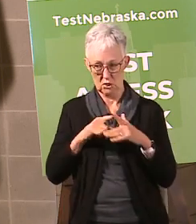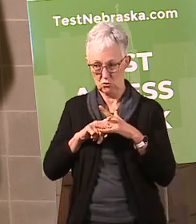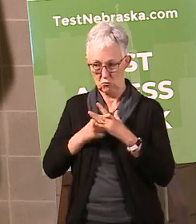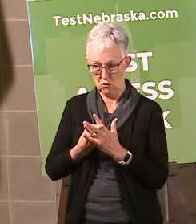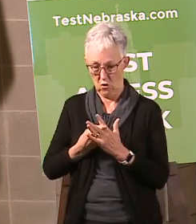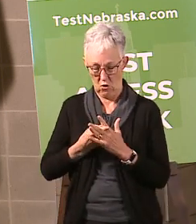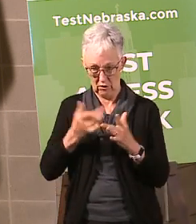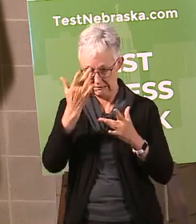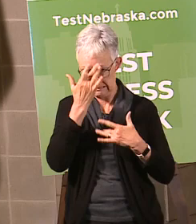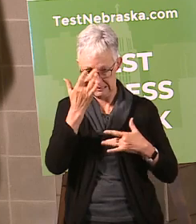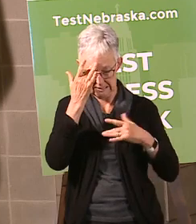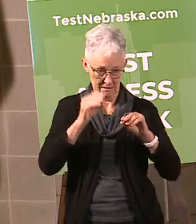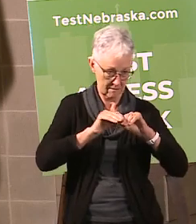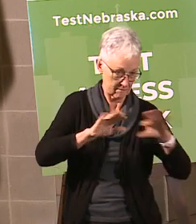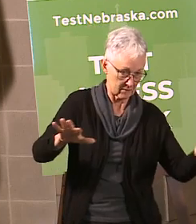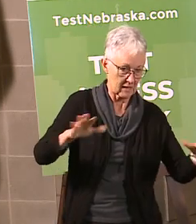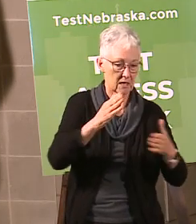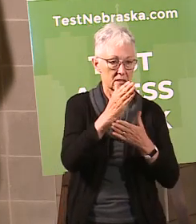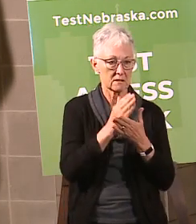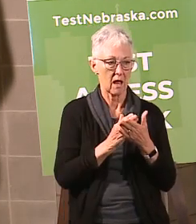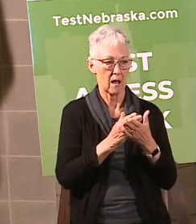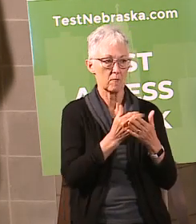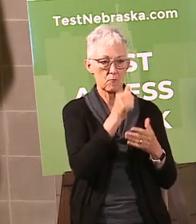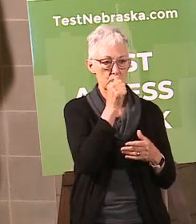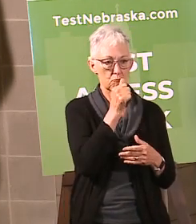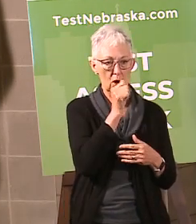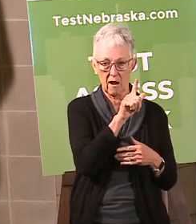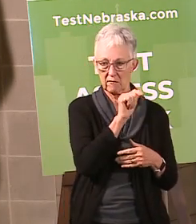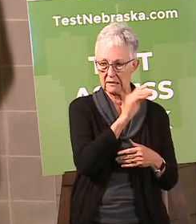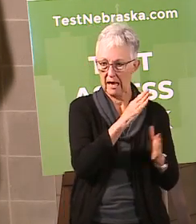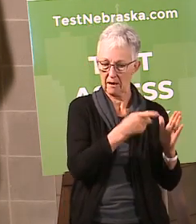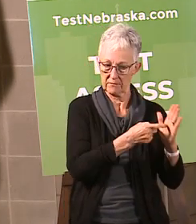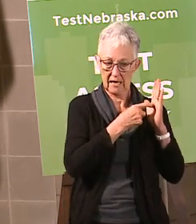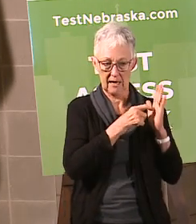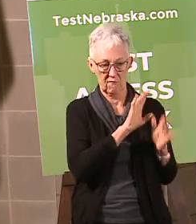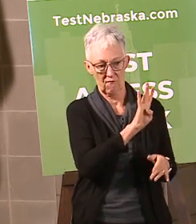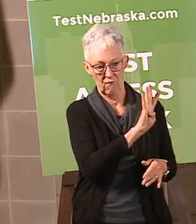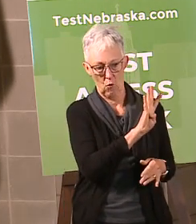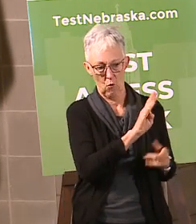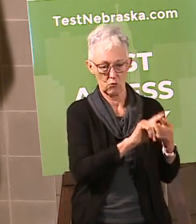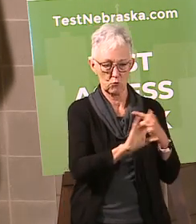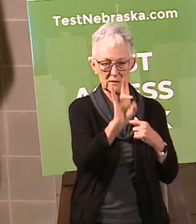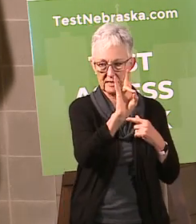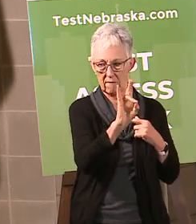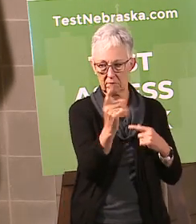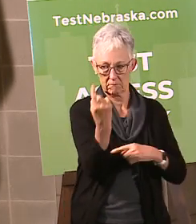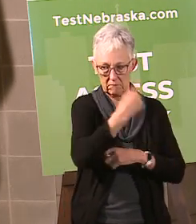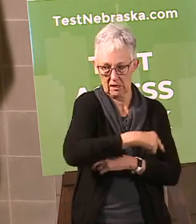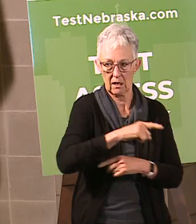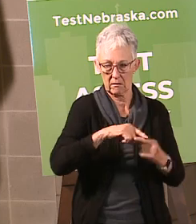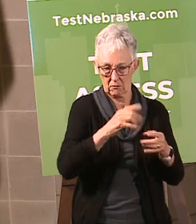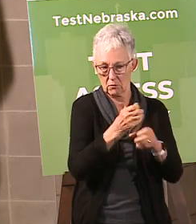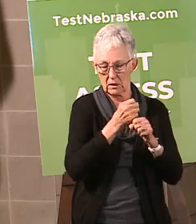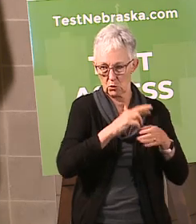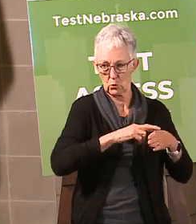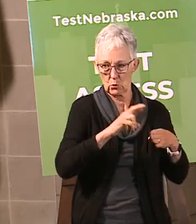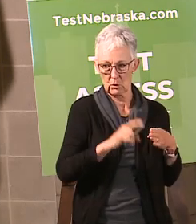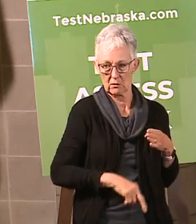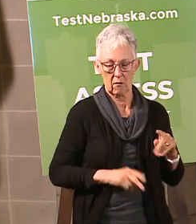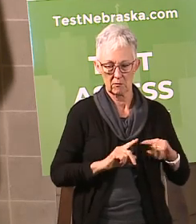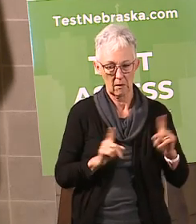sometimes taking 4 to 7 days to respond back. So typically we are getting back in that time frame. And